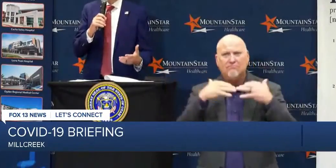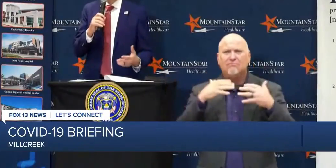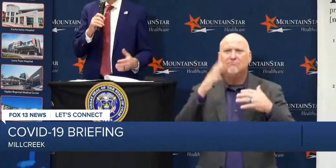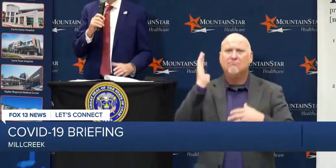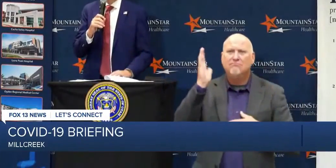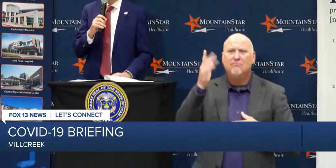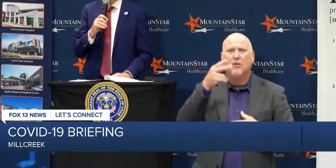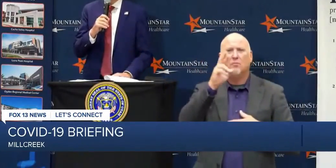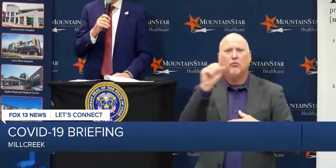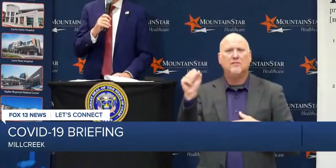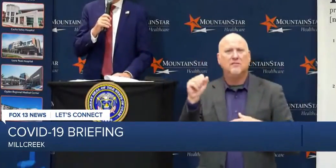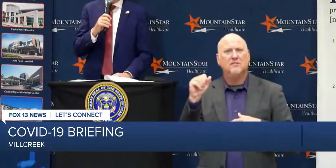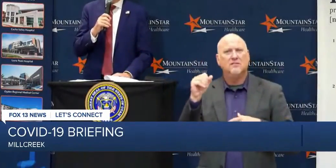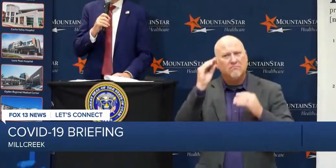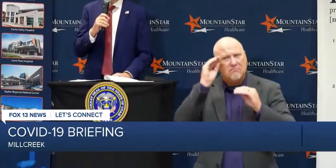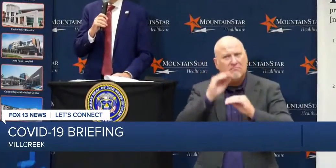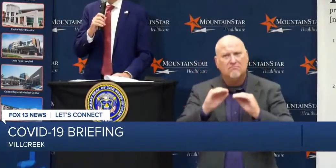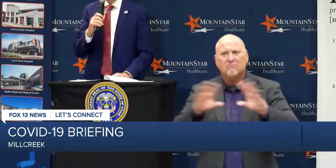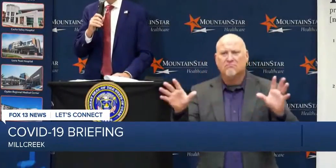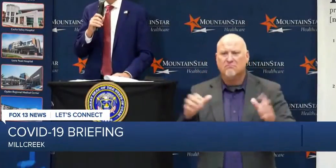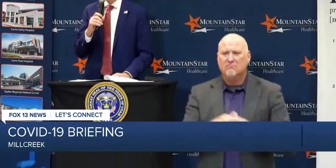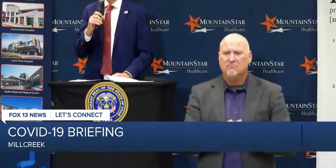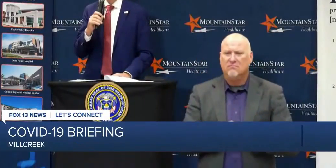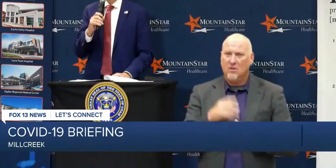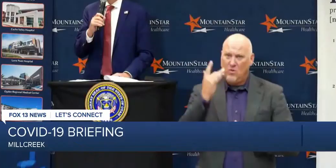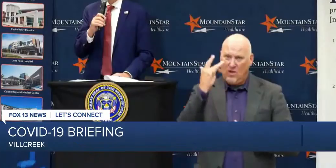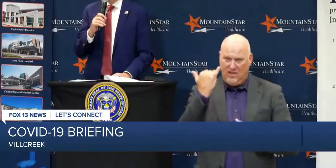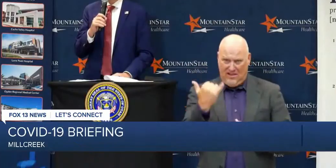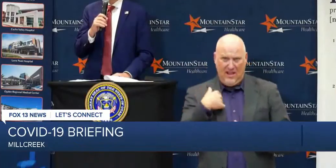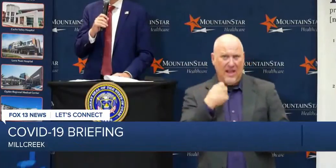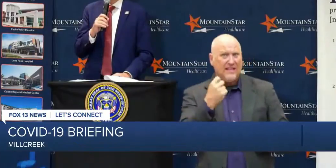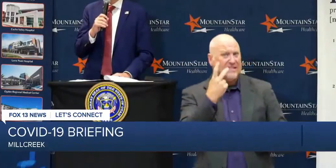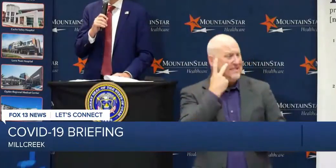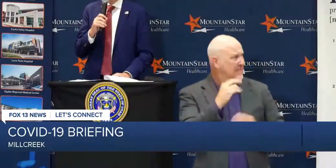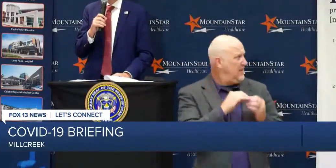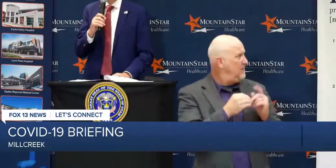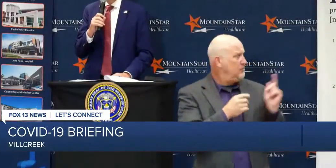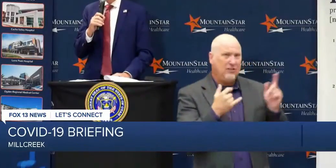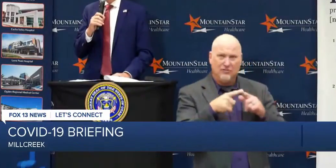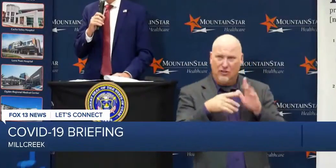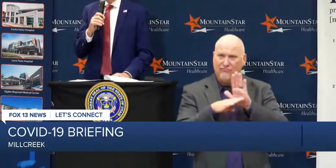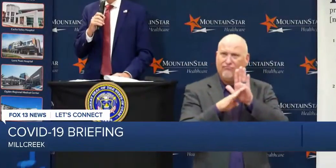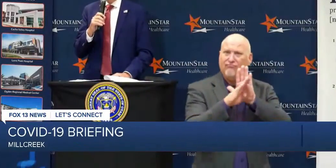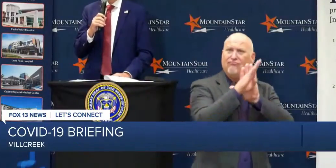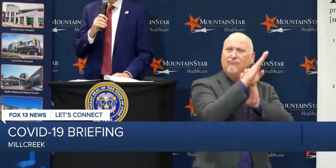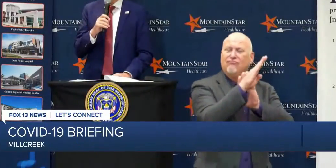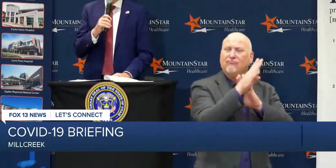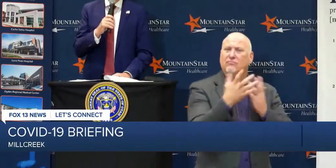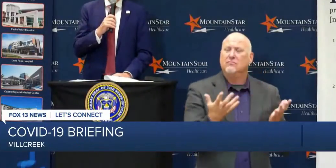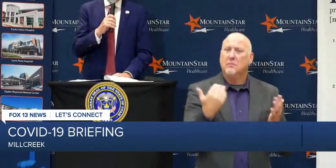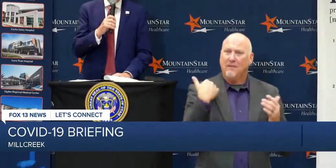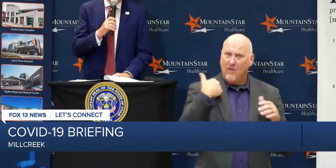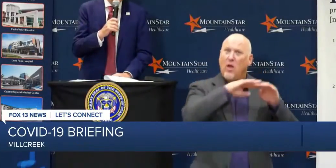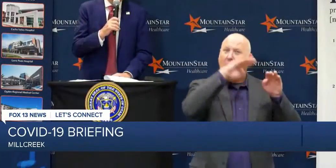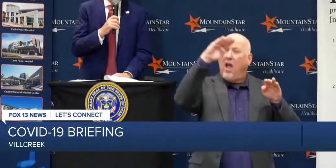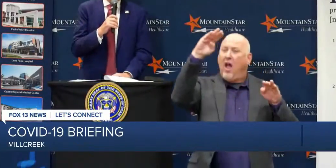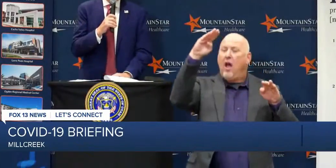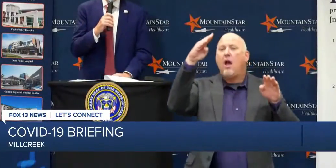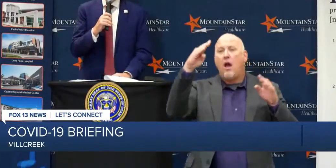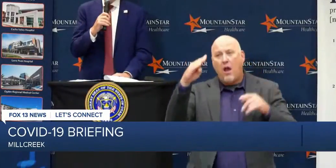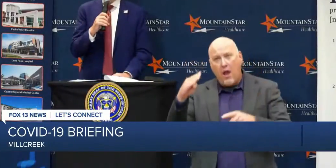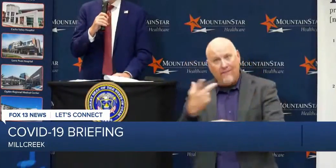significant surge that we're seeing in cases and hospitalizations, there are lots of thoughts that go through our